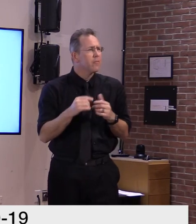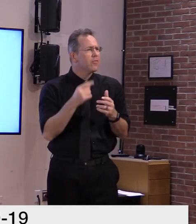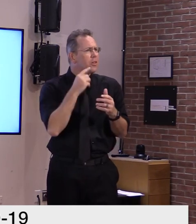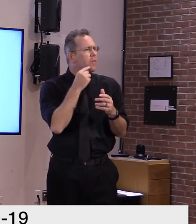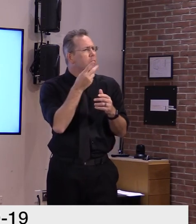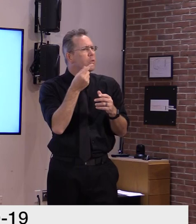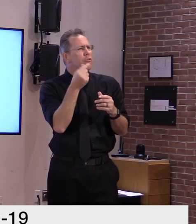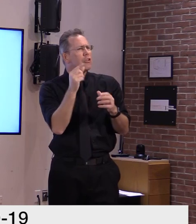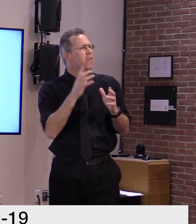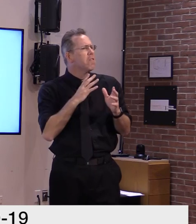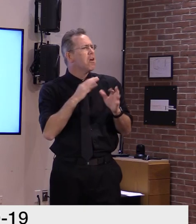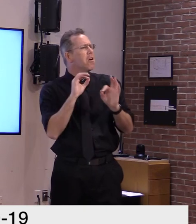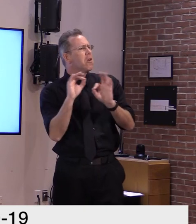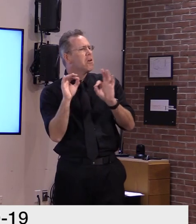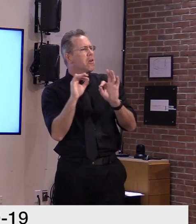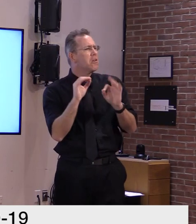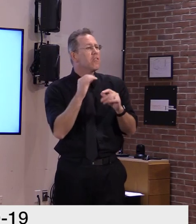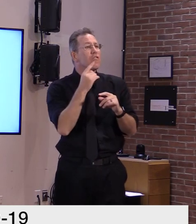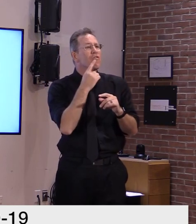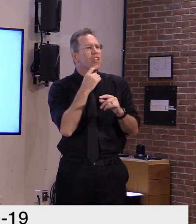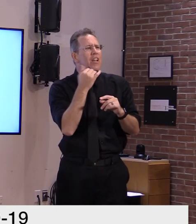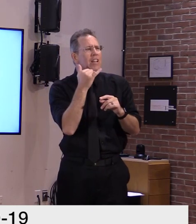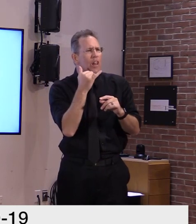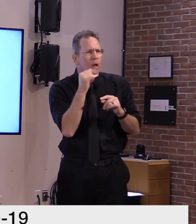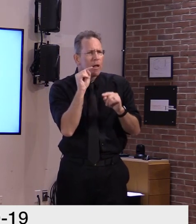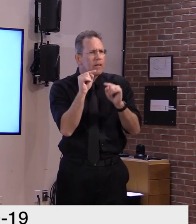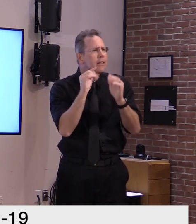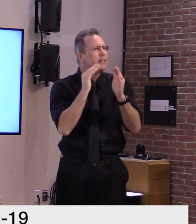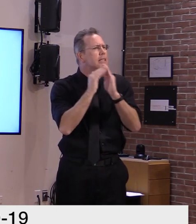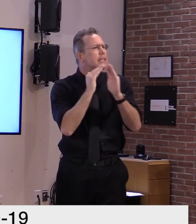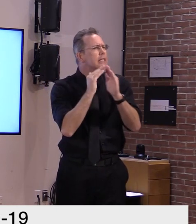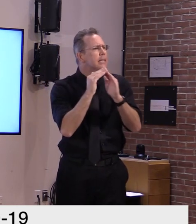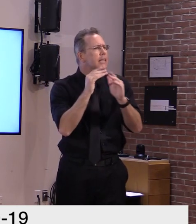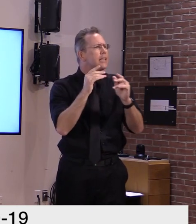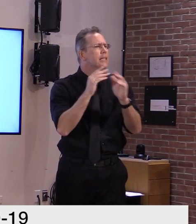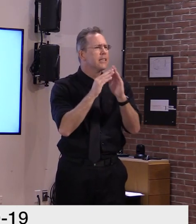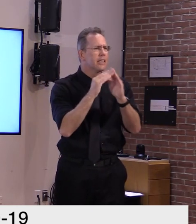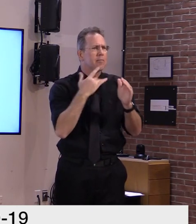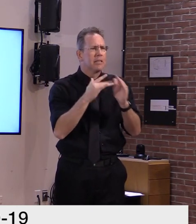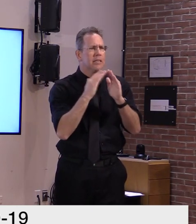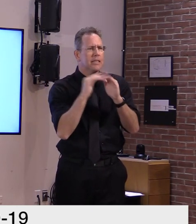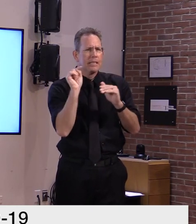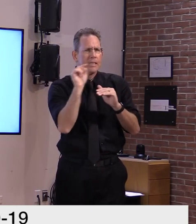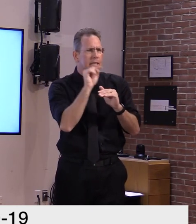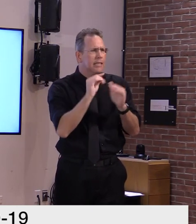in more urban areas. If we time lapse through now, the summer and into